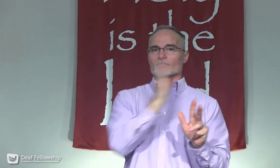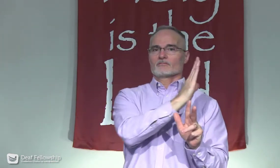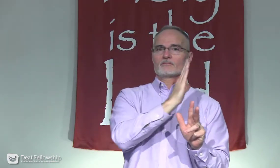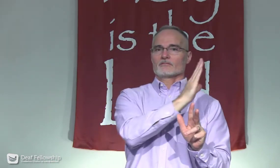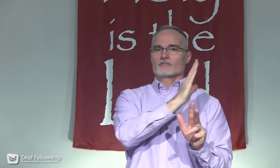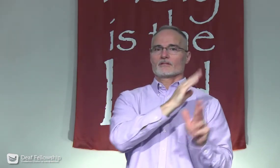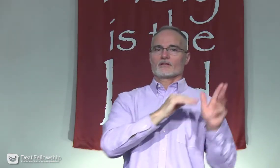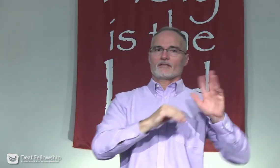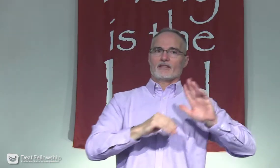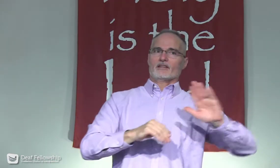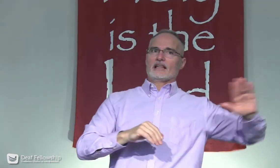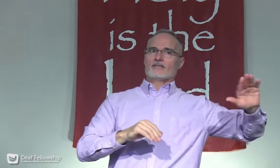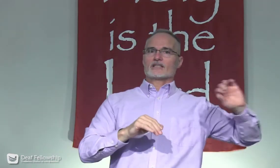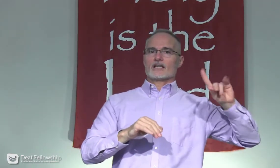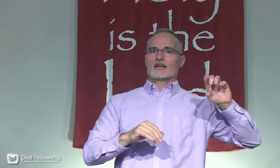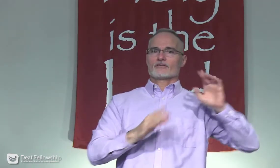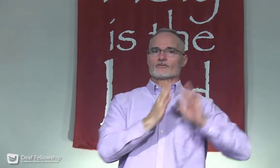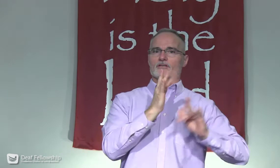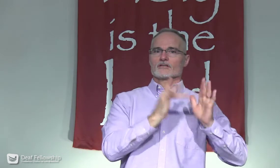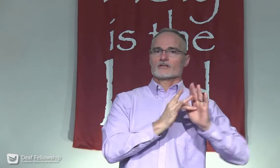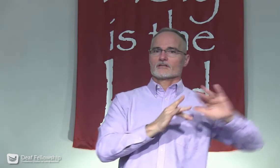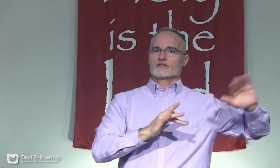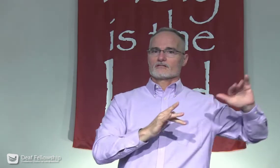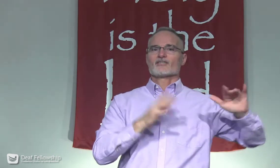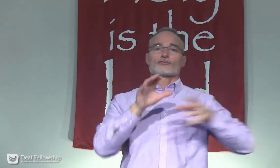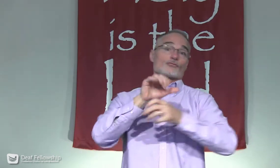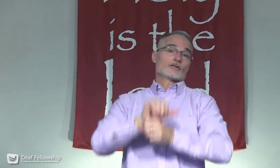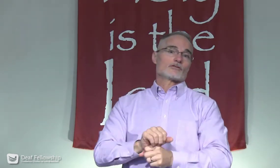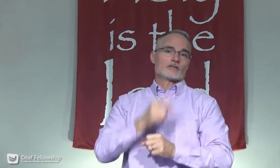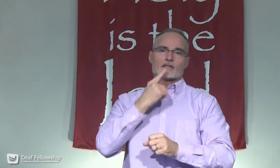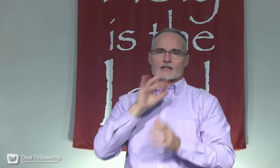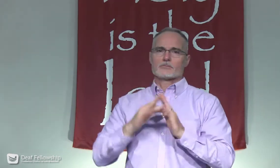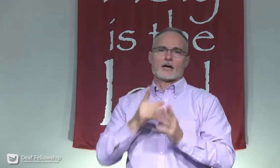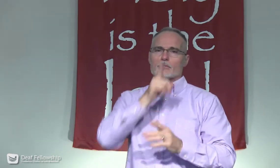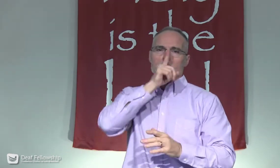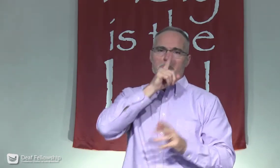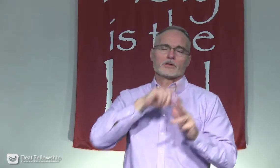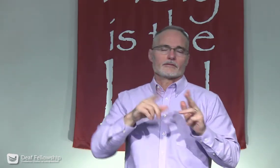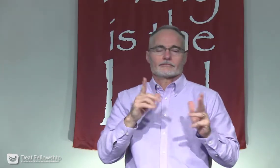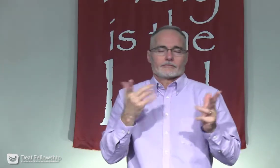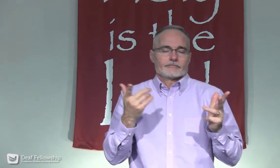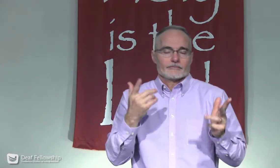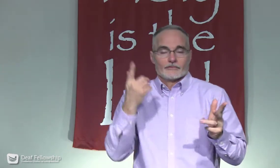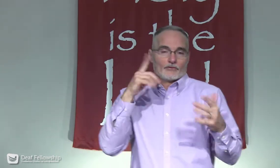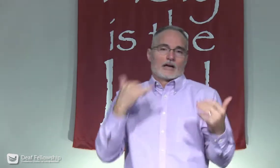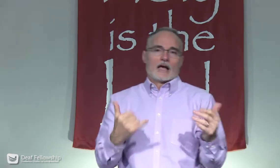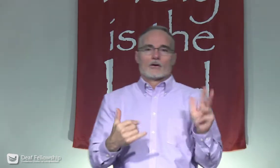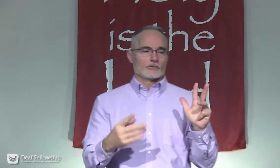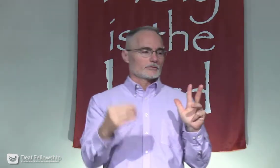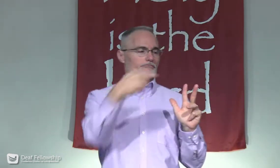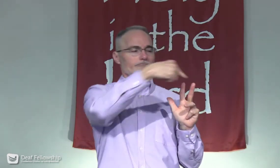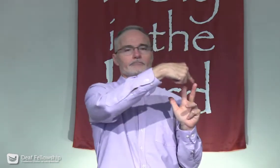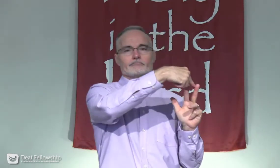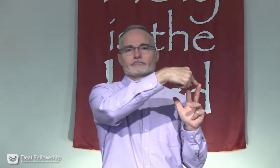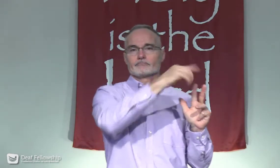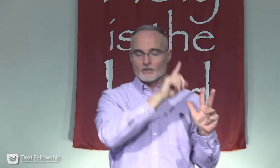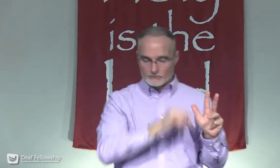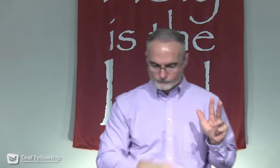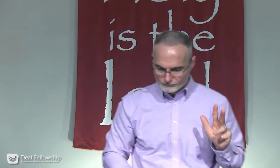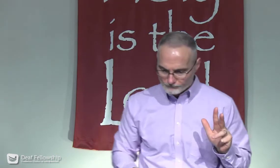Now, we assume that it was the person on the left side of Jesus. That's what traditionally has been said. The Bible doesn't say that. But